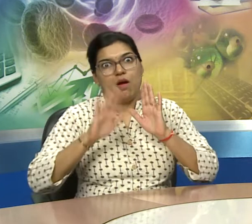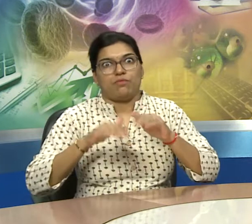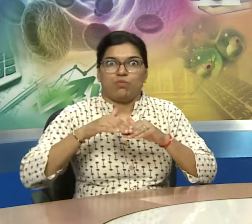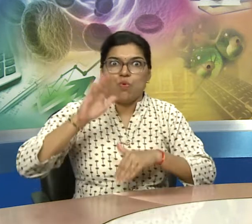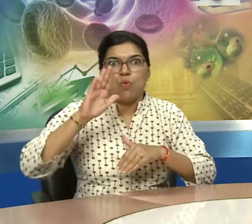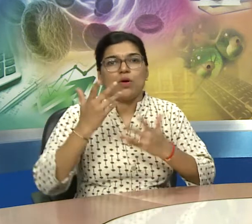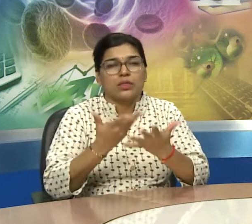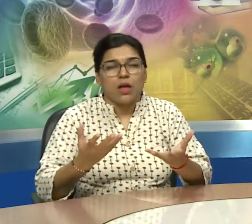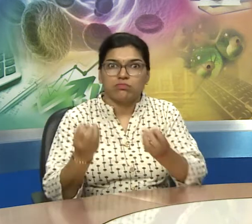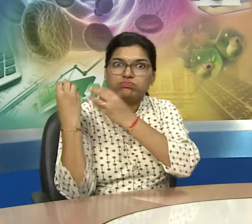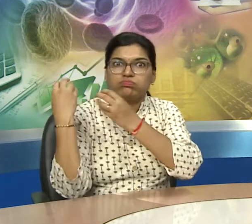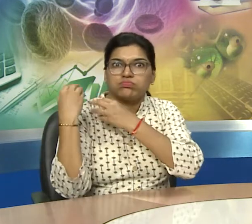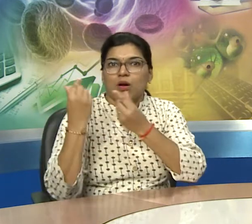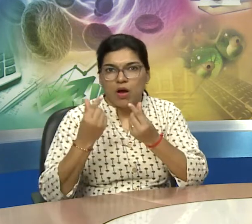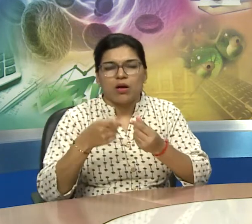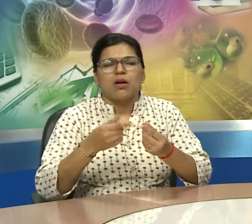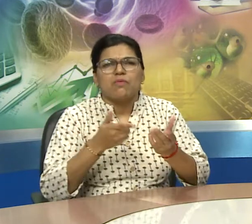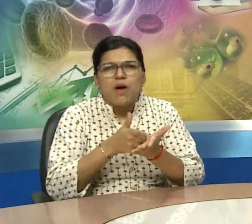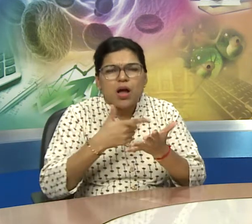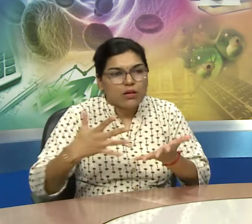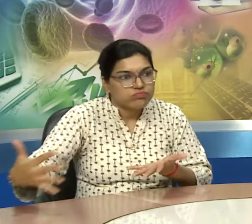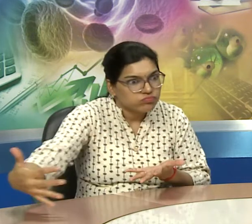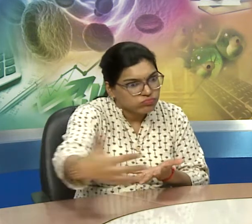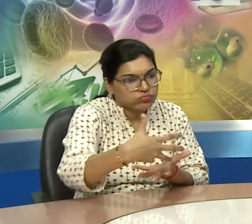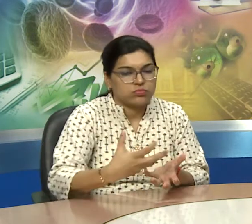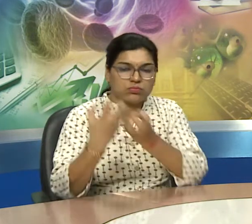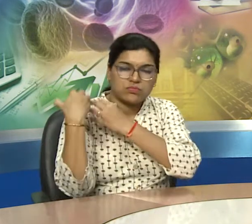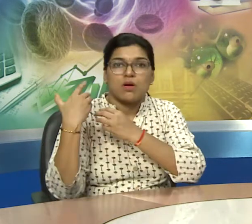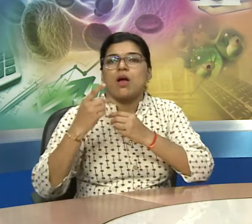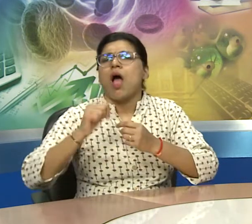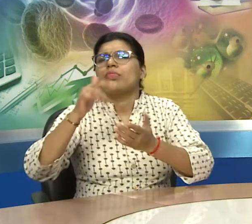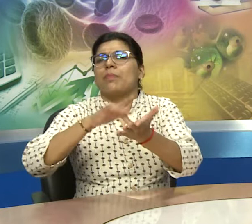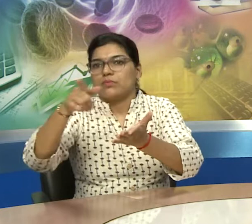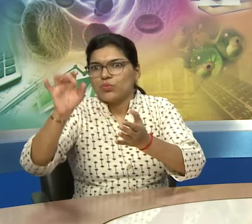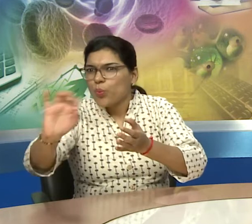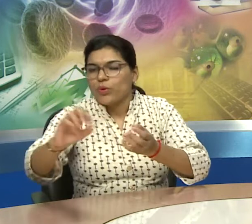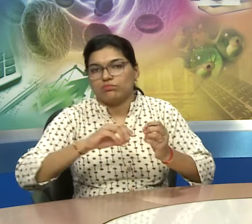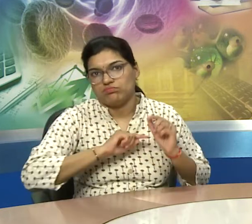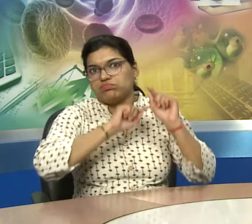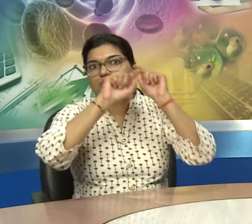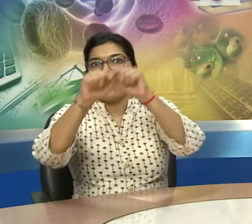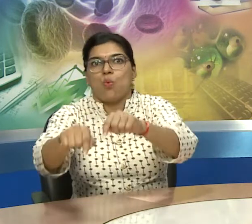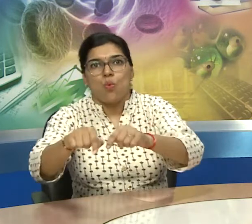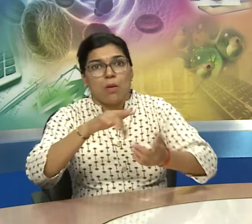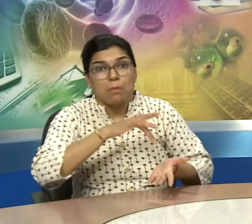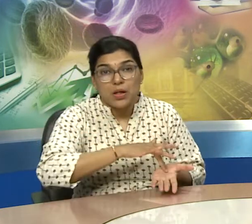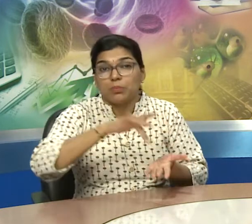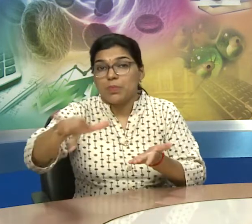And the animals used for carrying goods from one place to another are called as